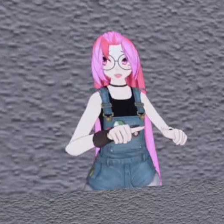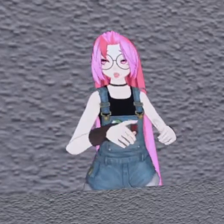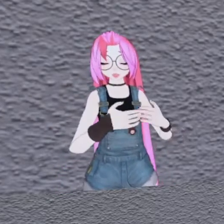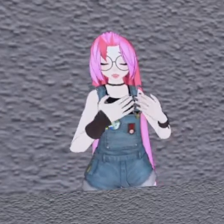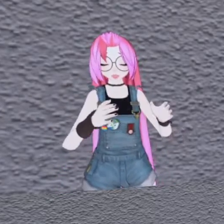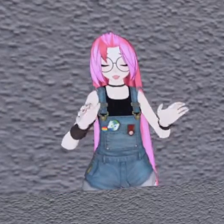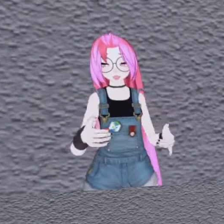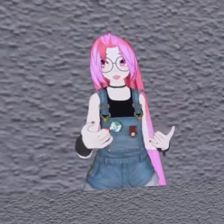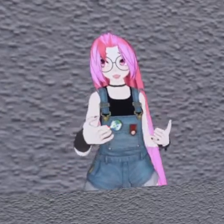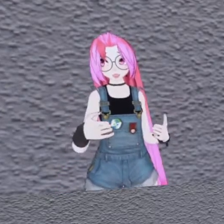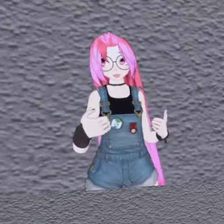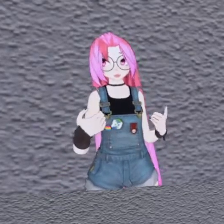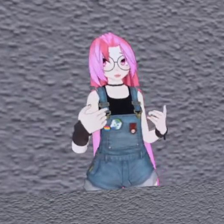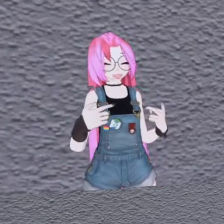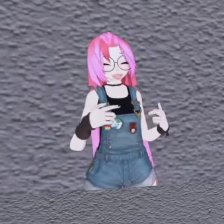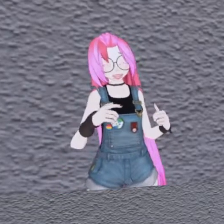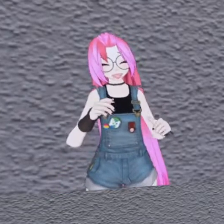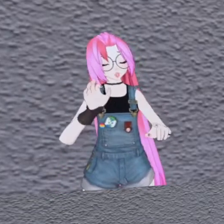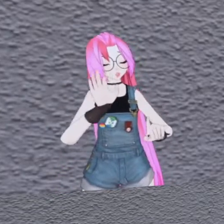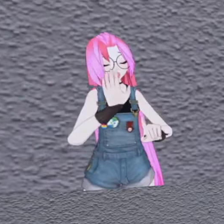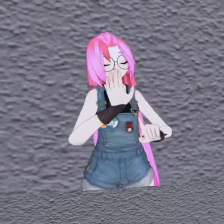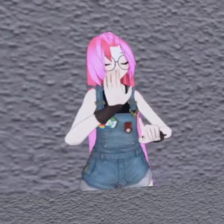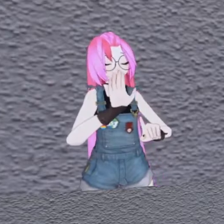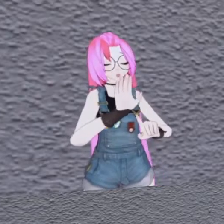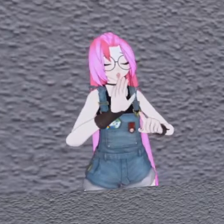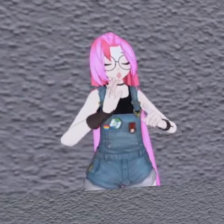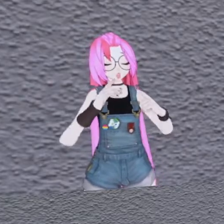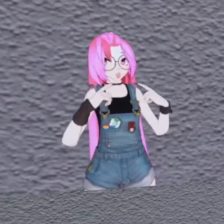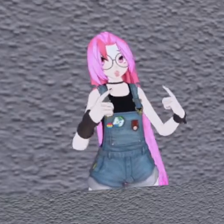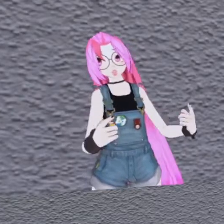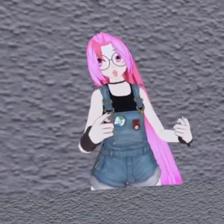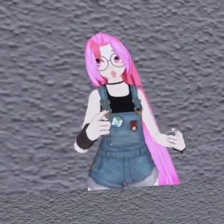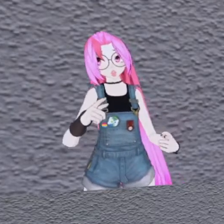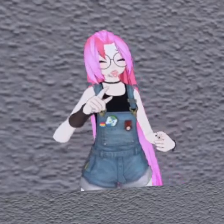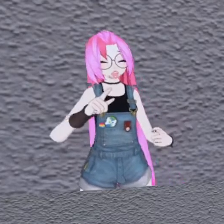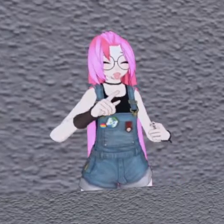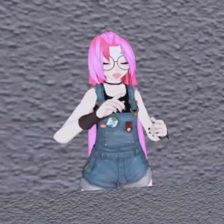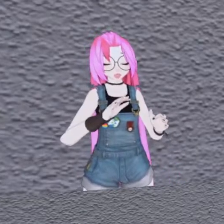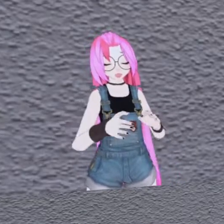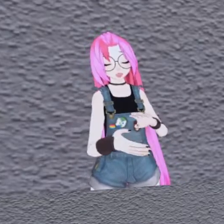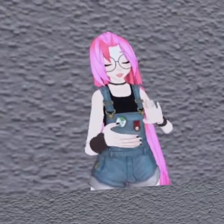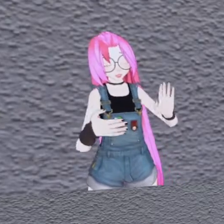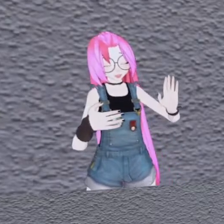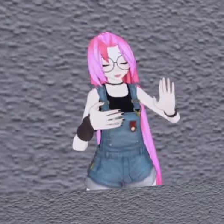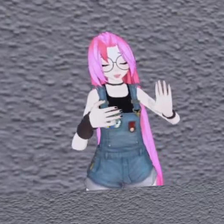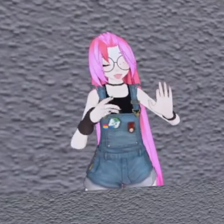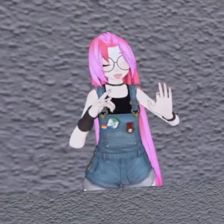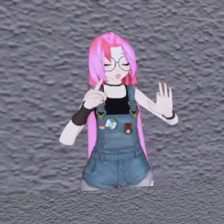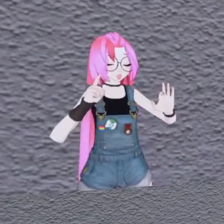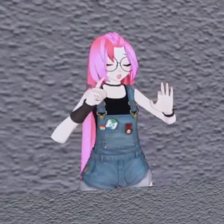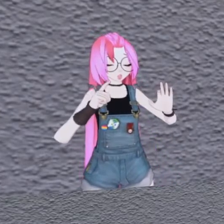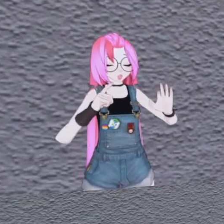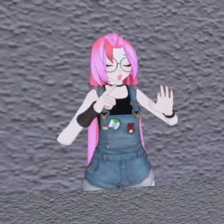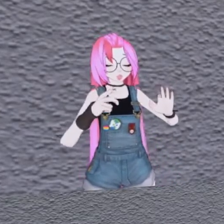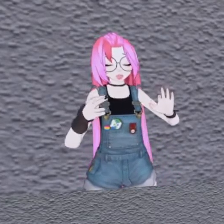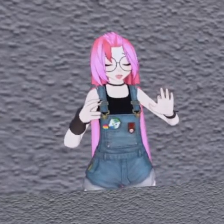open today, and it's one of the most popular and renowned colleges for the deaf and hard of hearing, like,